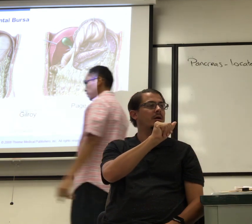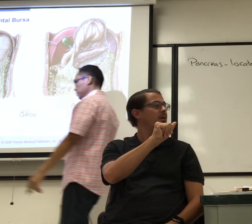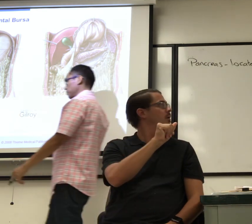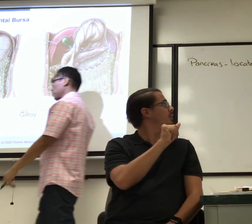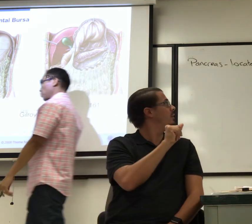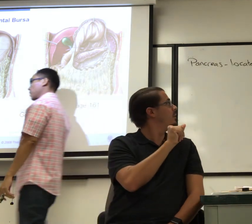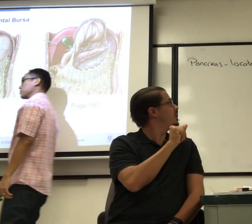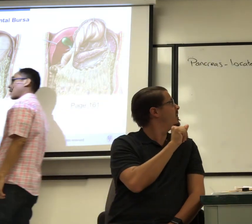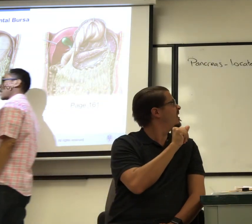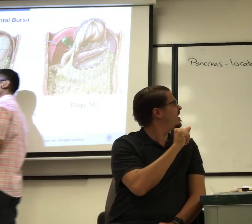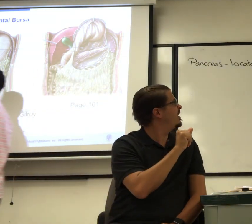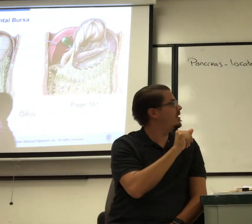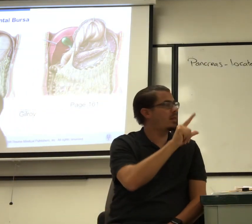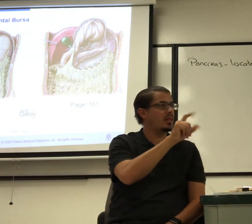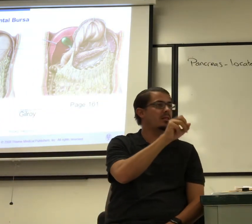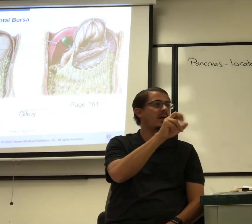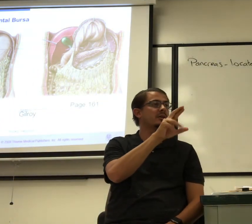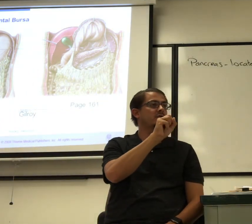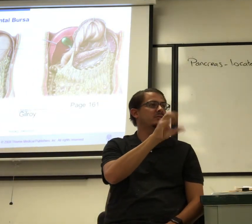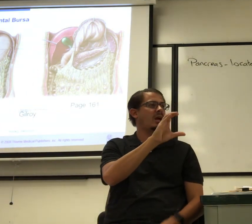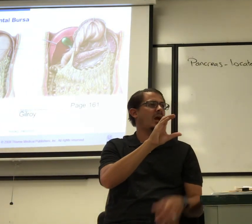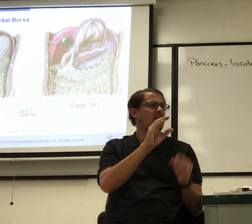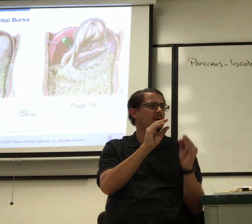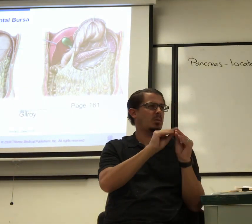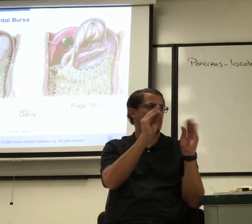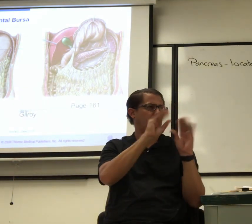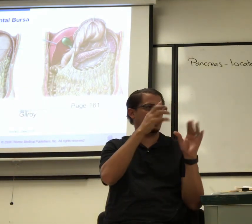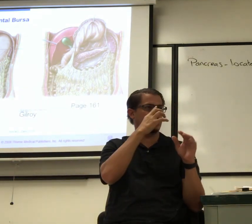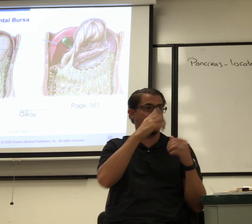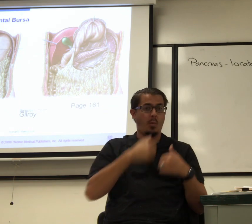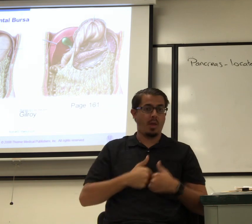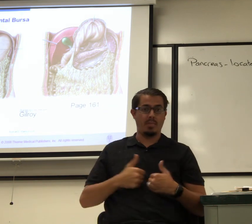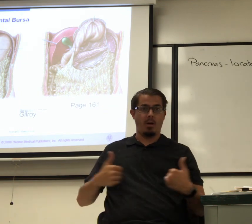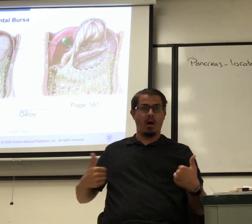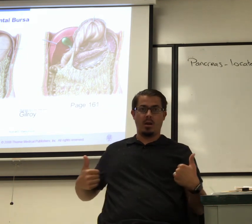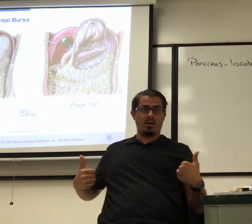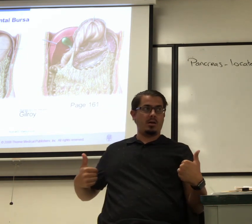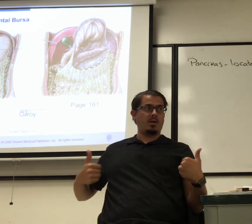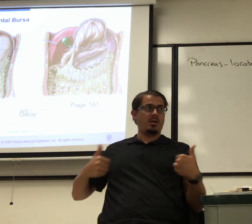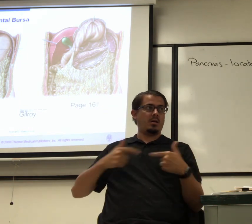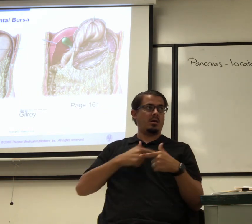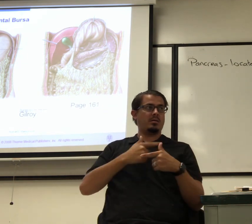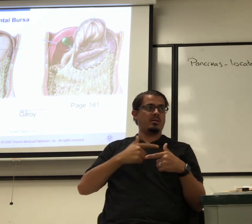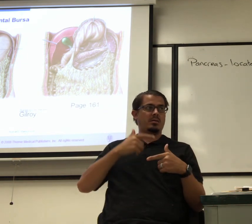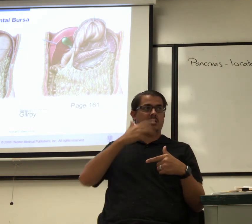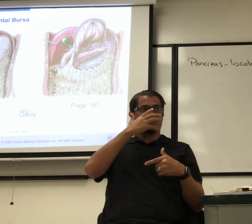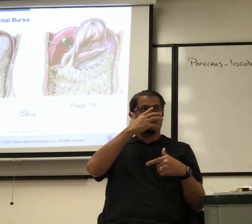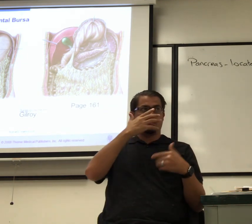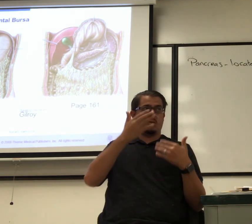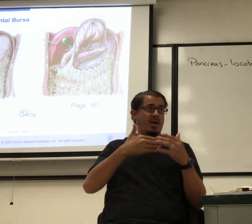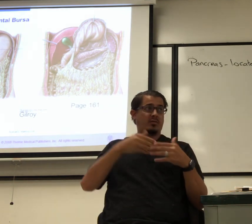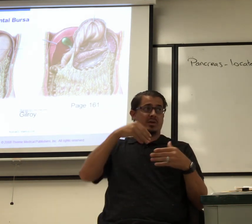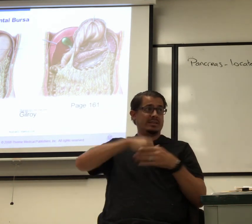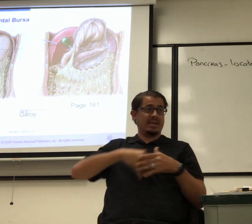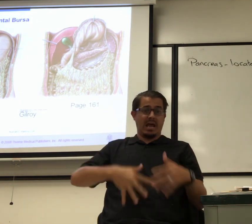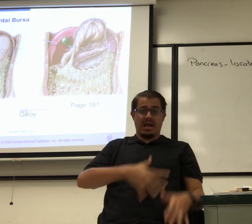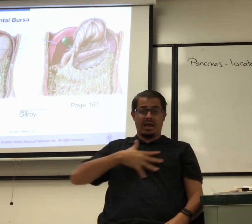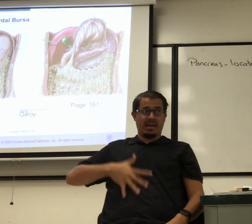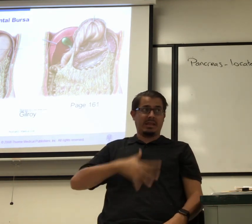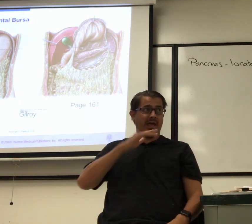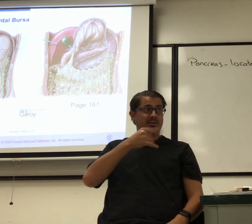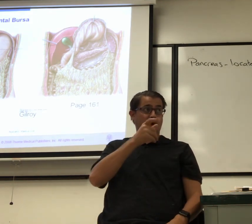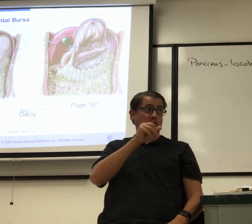It's also called the omental bursa. What's it on the slide? Lesser sac makes more sense to me because there's a greater sac. It's just pretty much